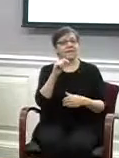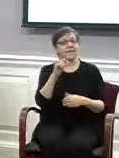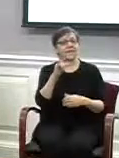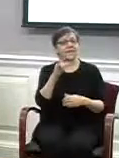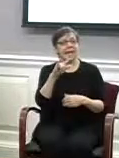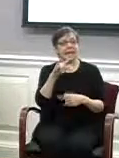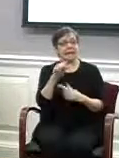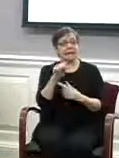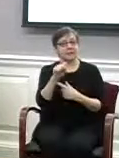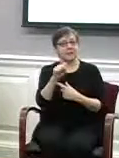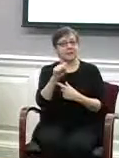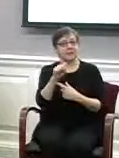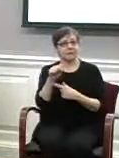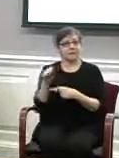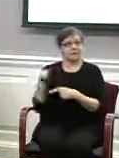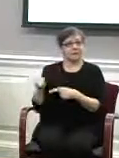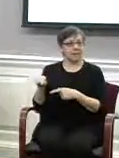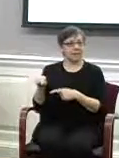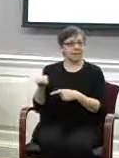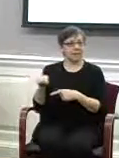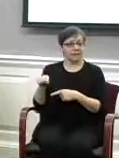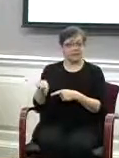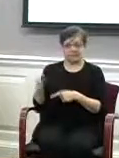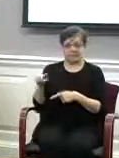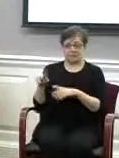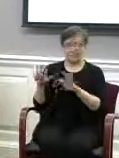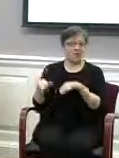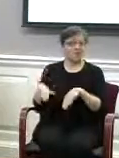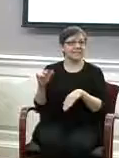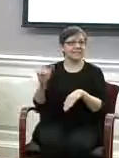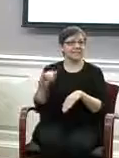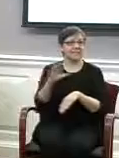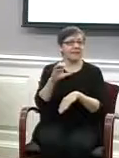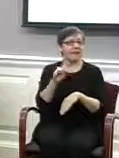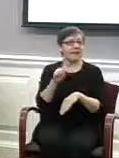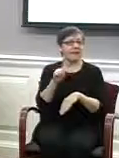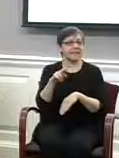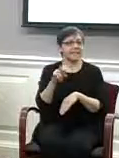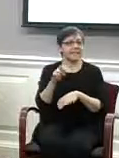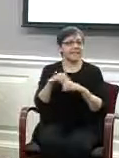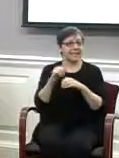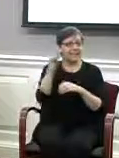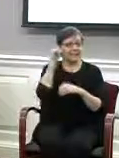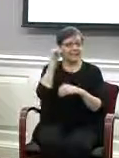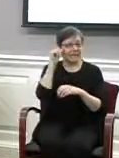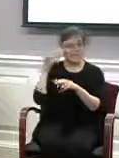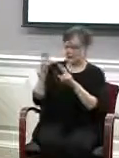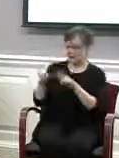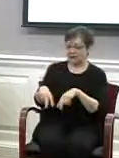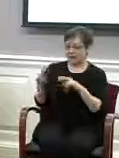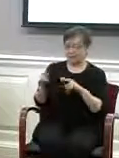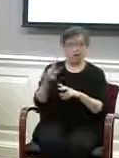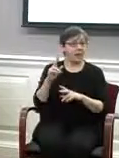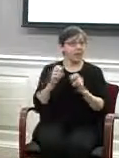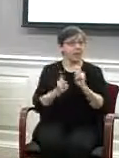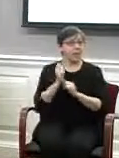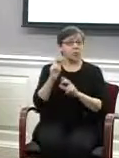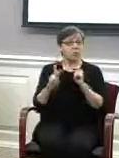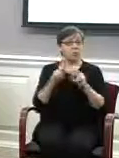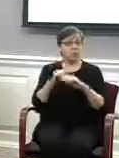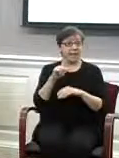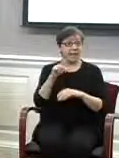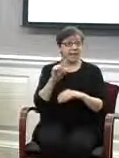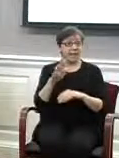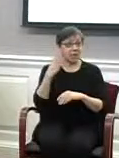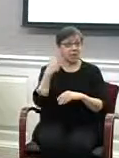we're talking about, you know, it's kind of like the low caste setup, but not everybody in Lebanon is even aware of that. That's what's so